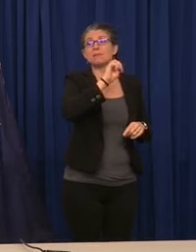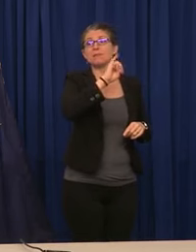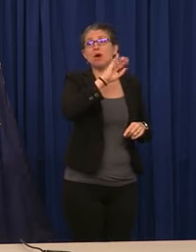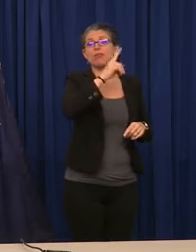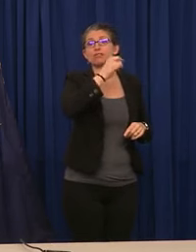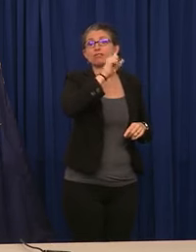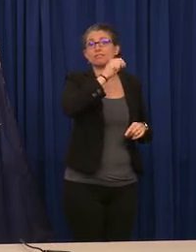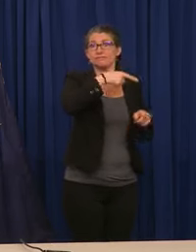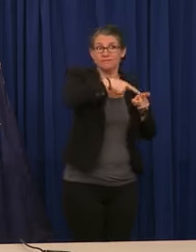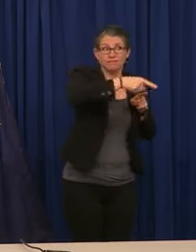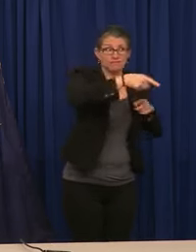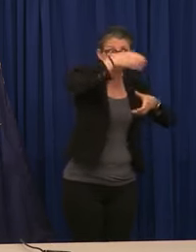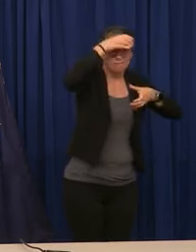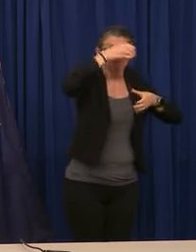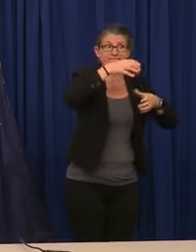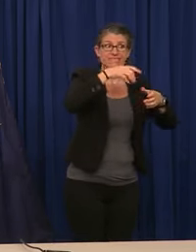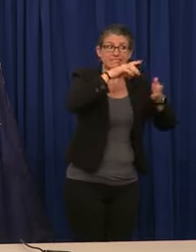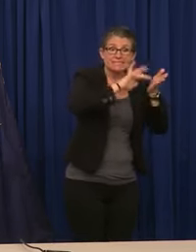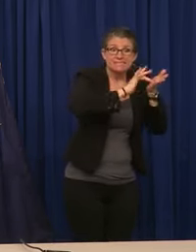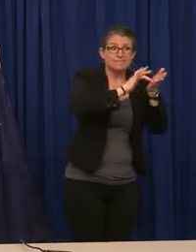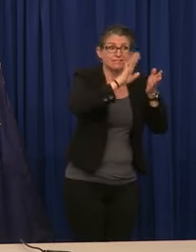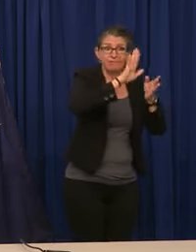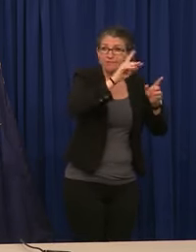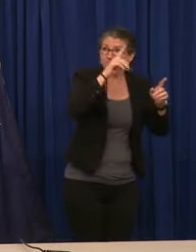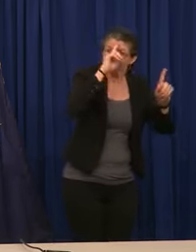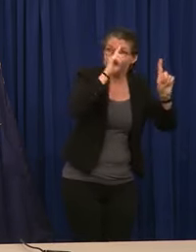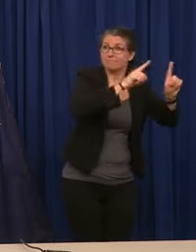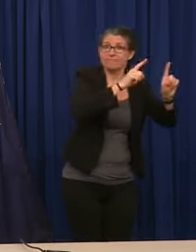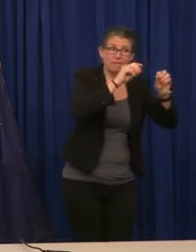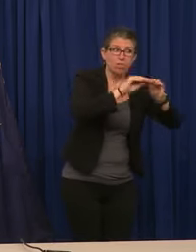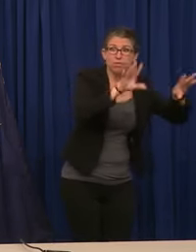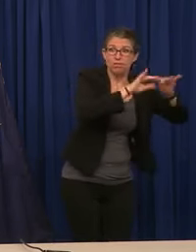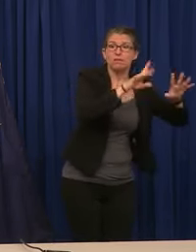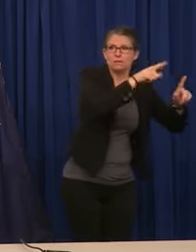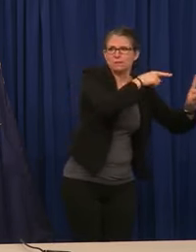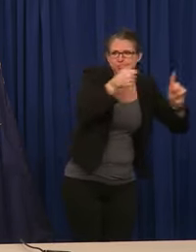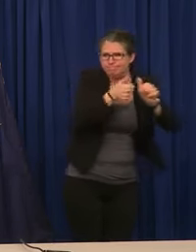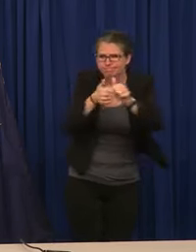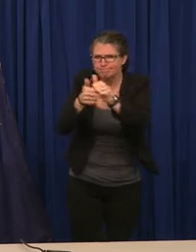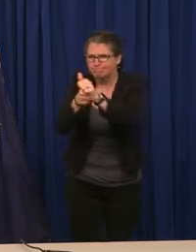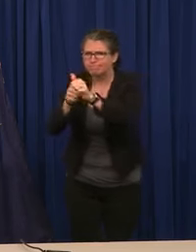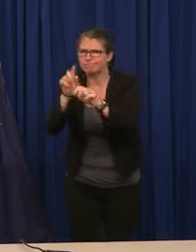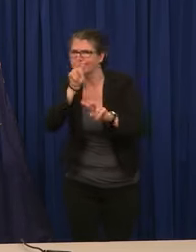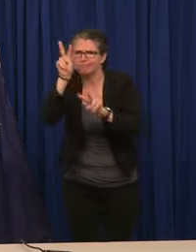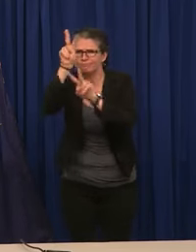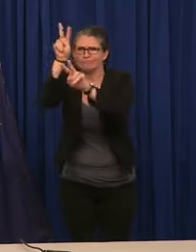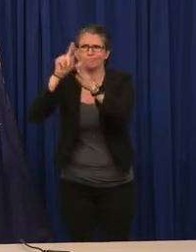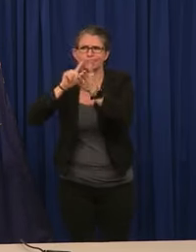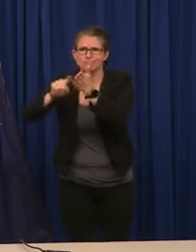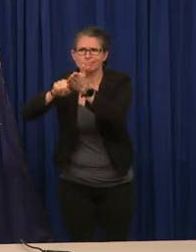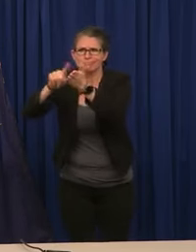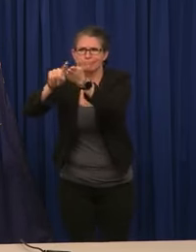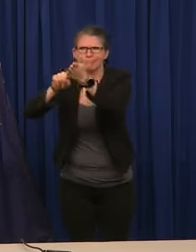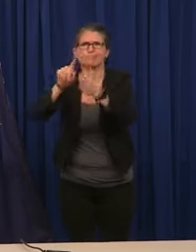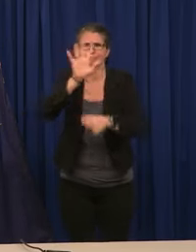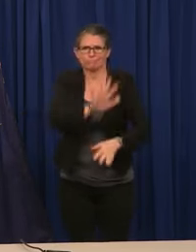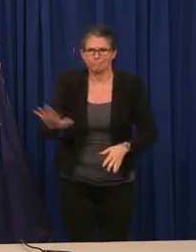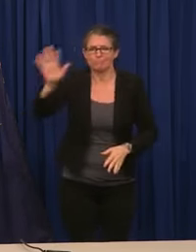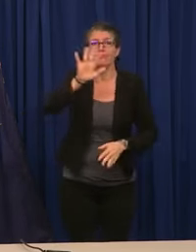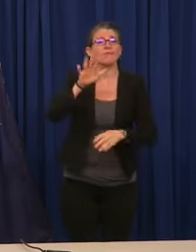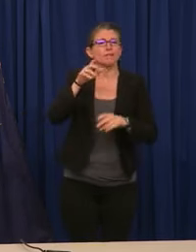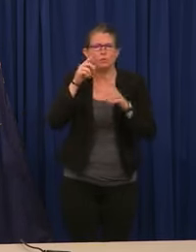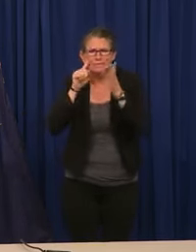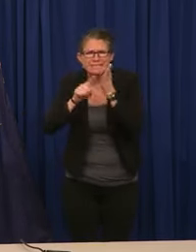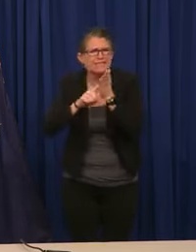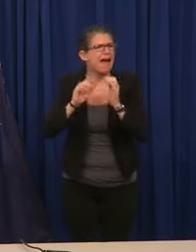whether 25% of those meets the threshold for what we would determine to be community transmission. At